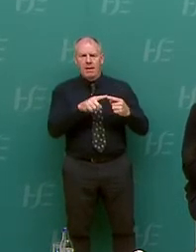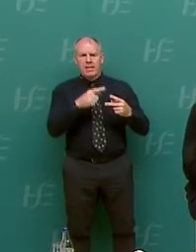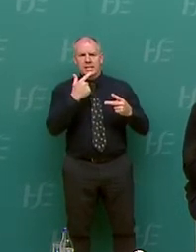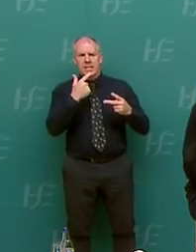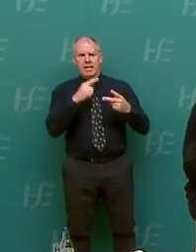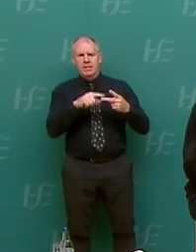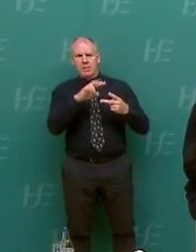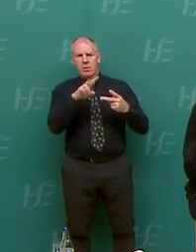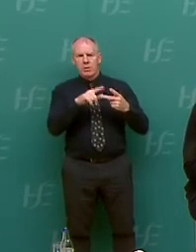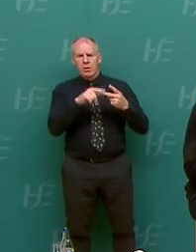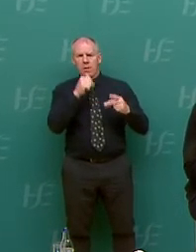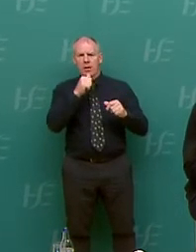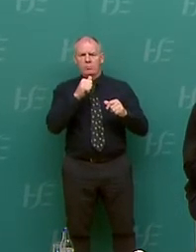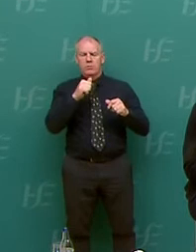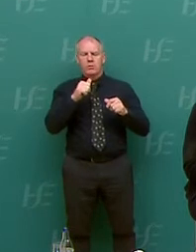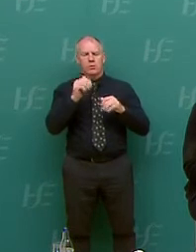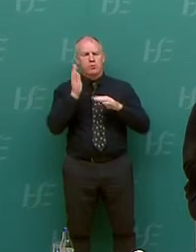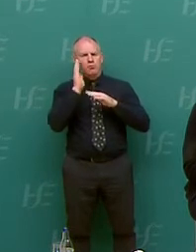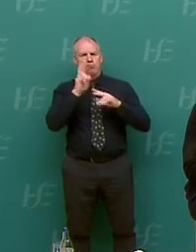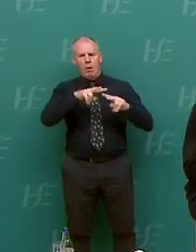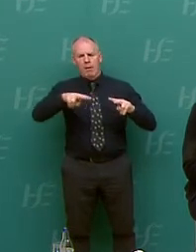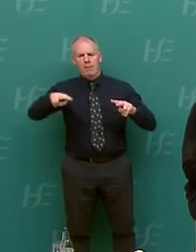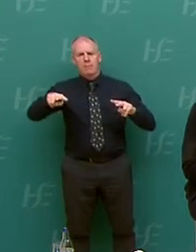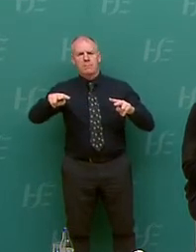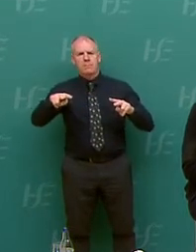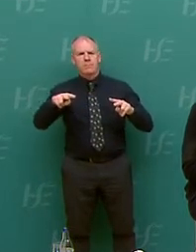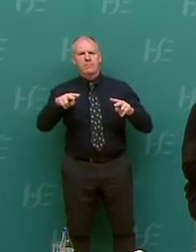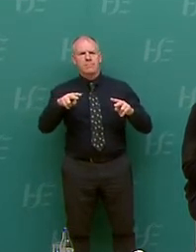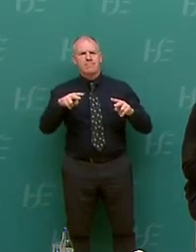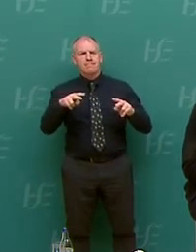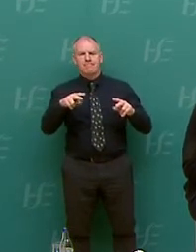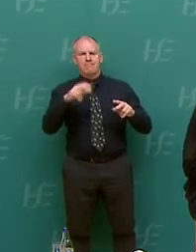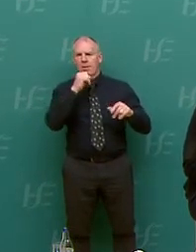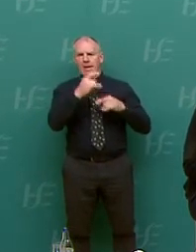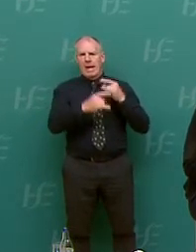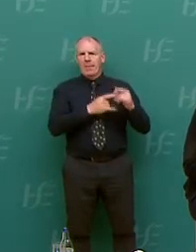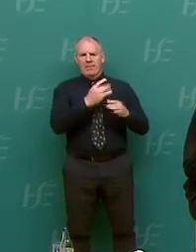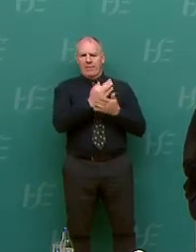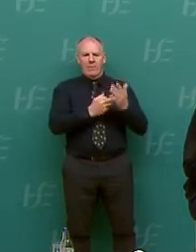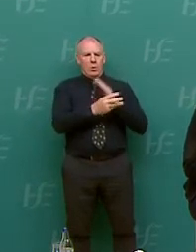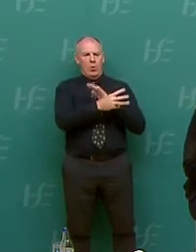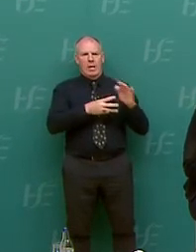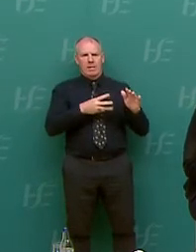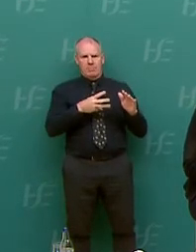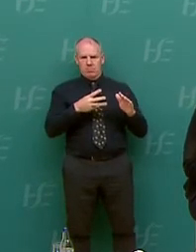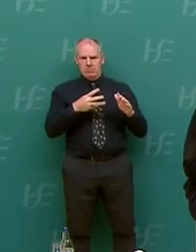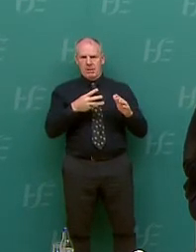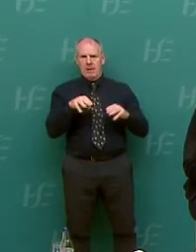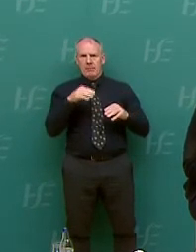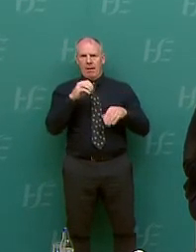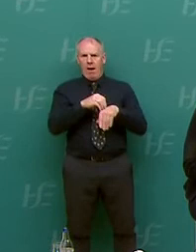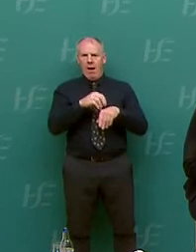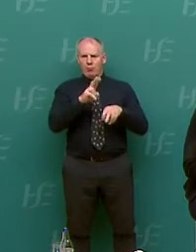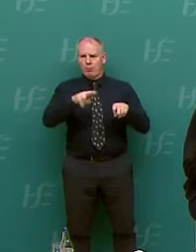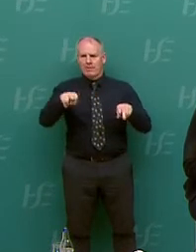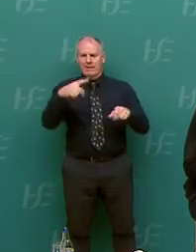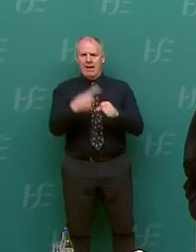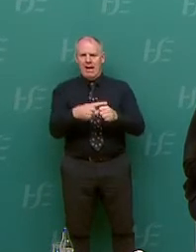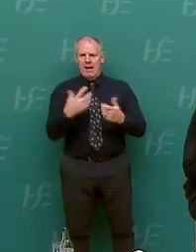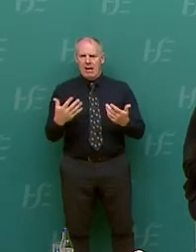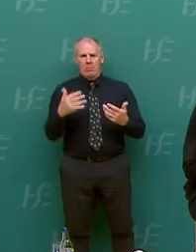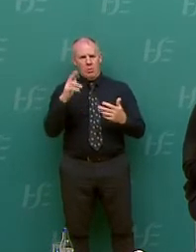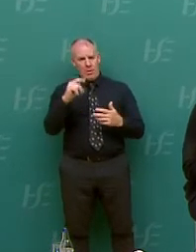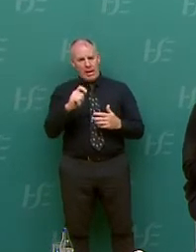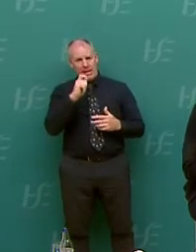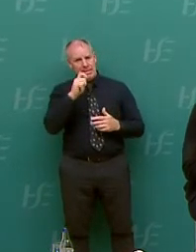secondly is about trolleys. We thought we did say goodbye to trolleys for a few weeks, but they're back now. And can you give guarantees to people who